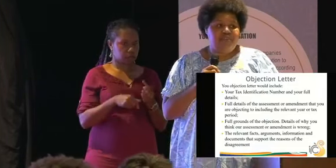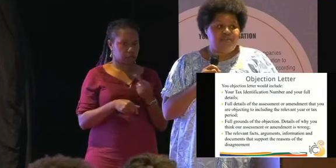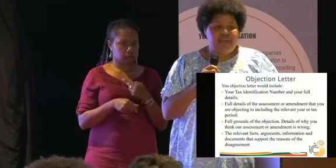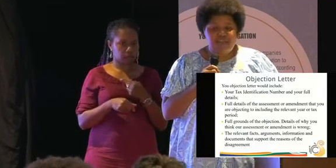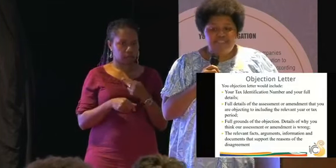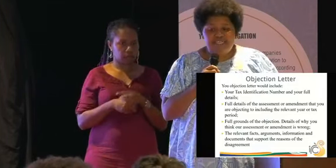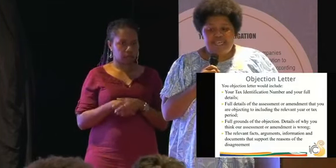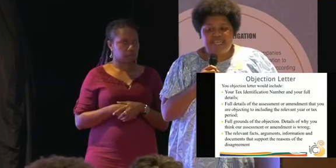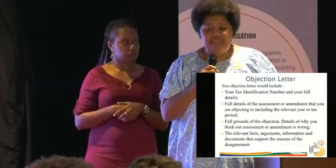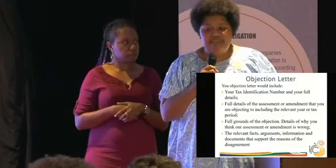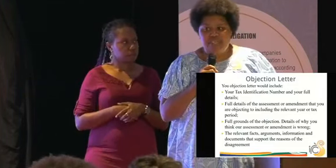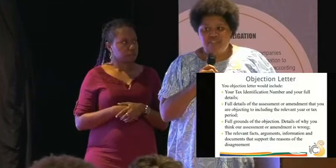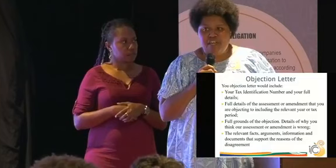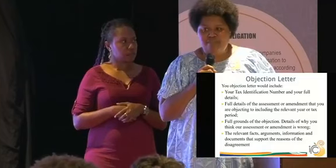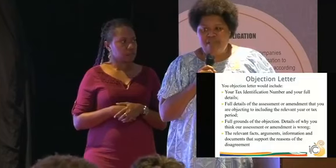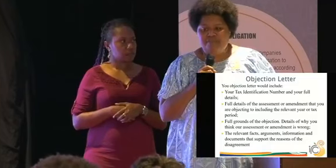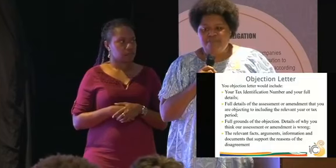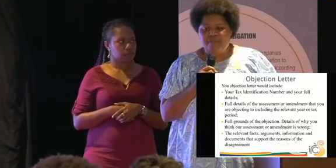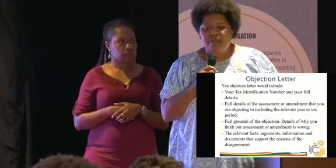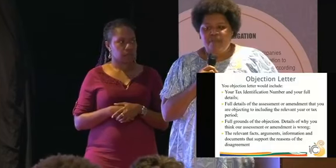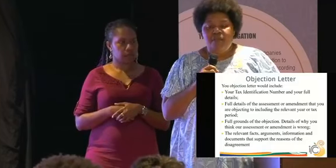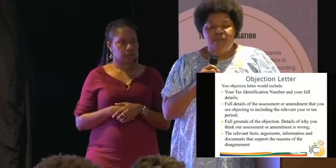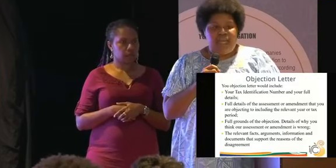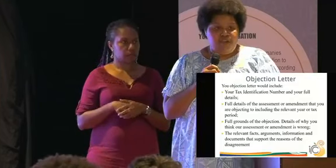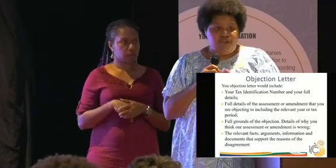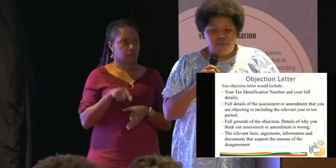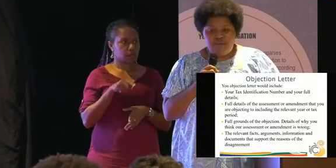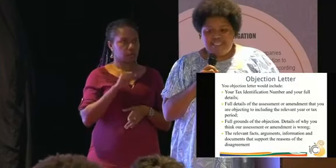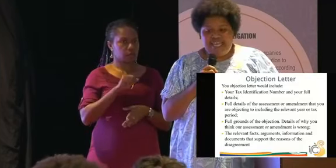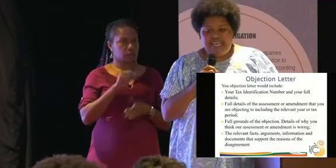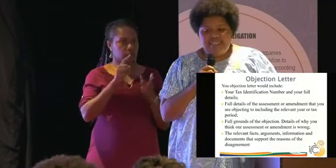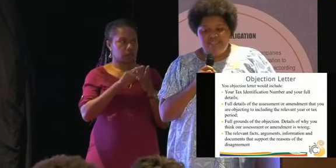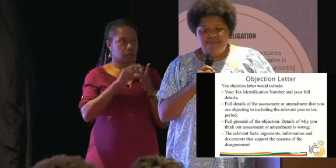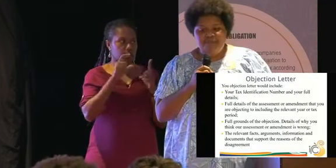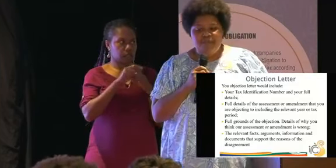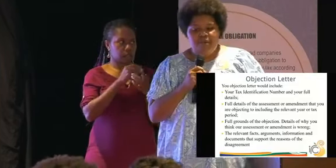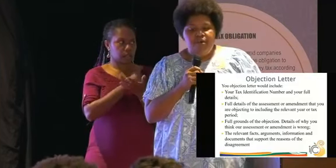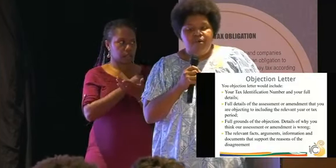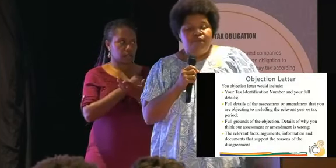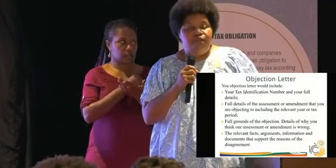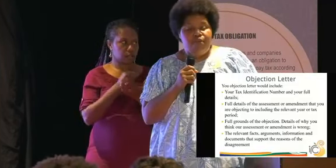number. You have to provide your tax identification number and your full details